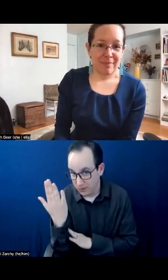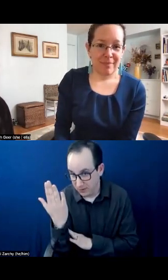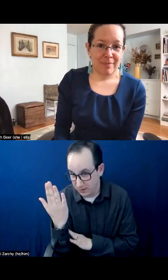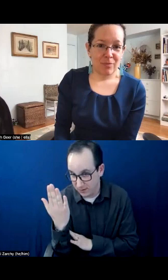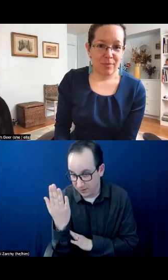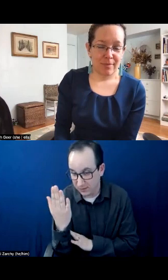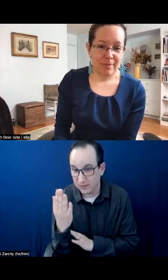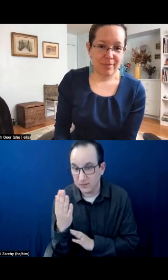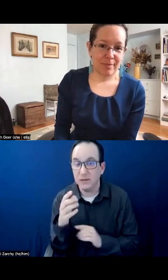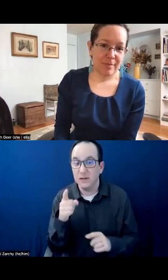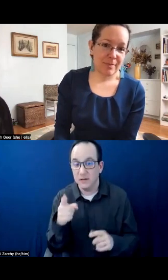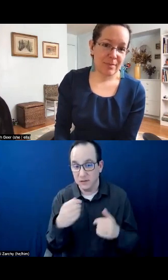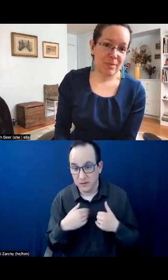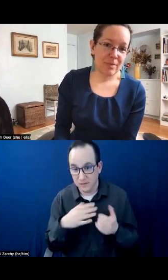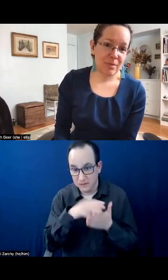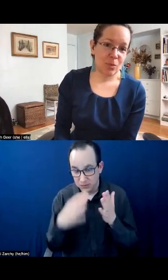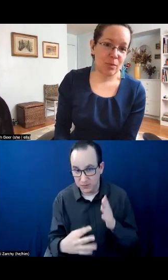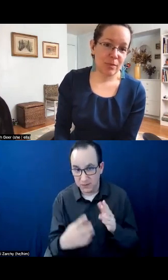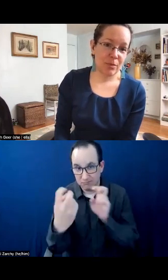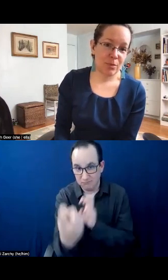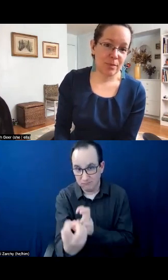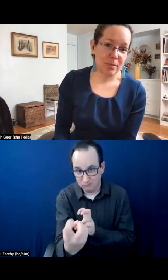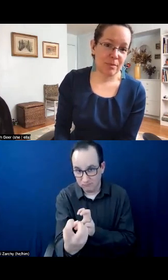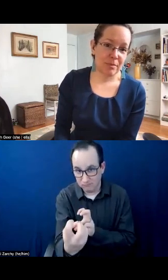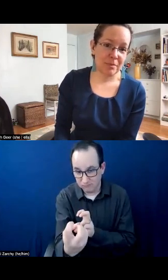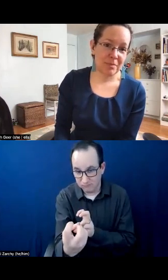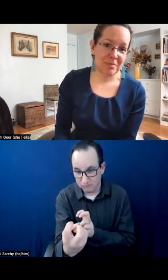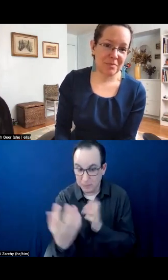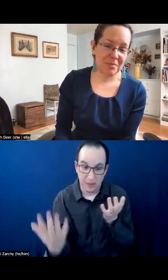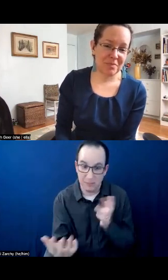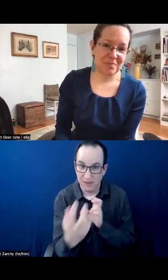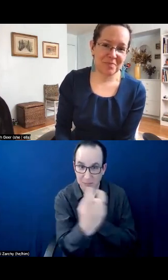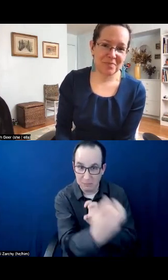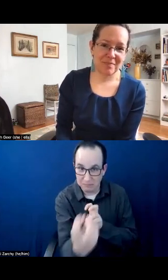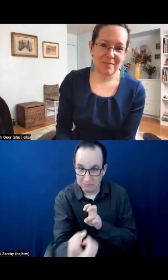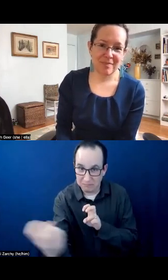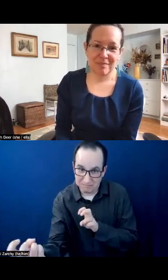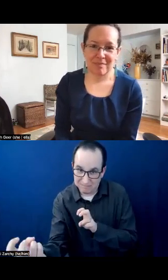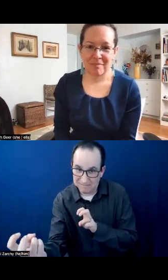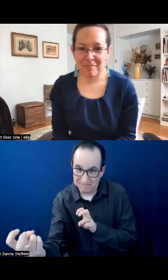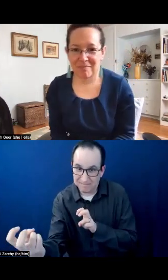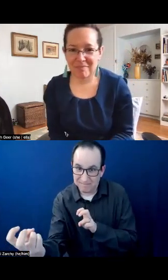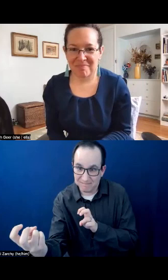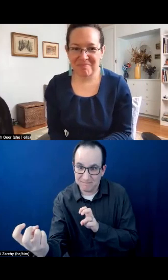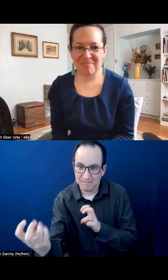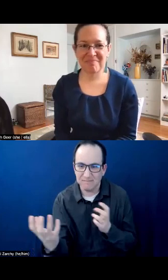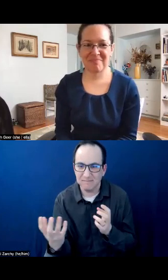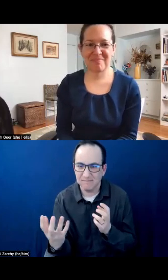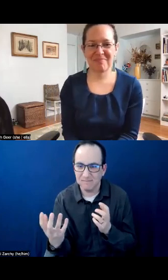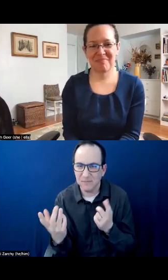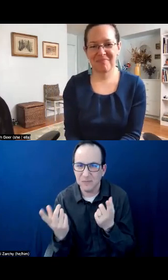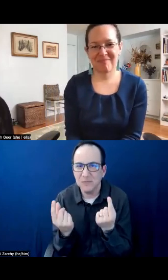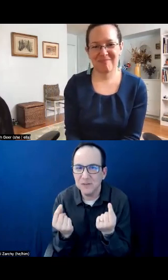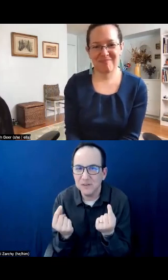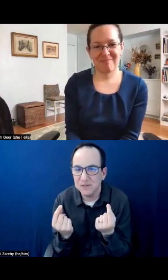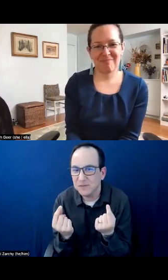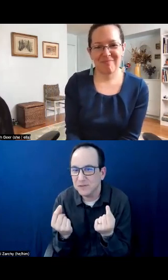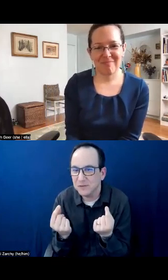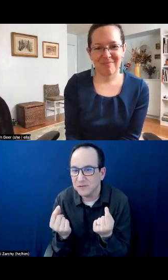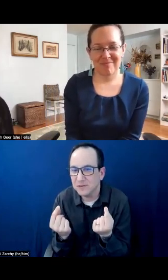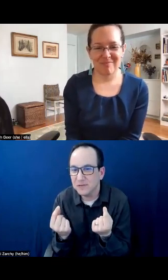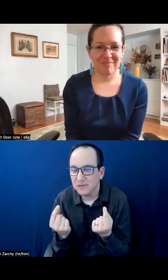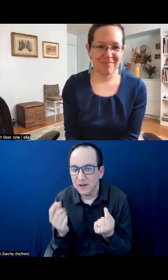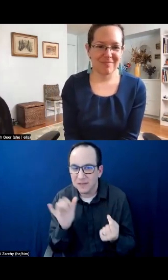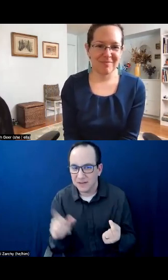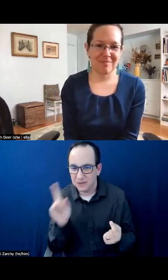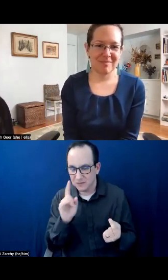Okay, so Monday morning, you have a student who comes into your office, or multiple students. You may be working with a small